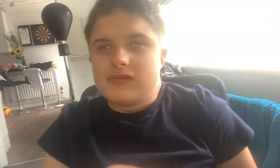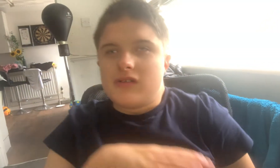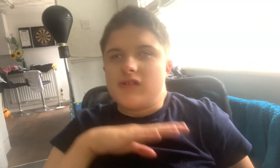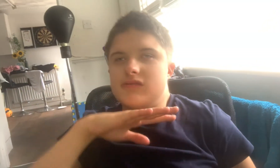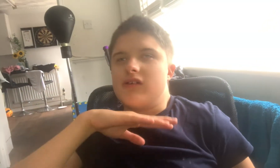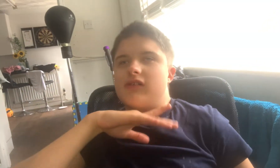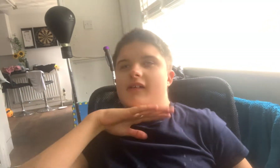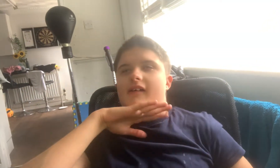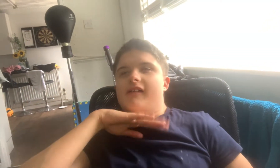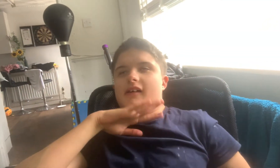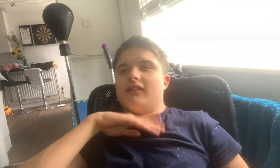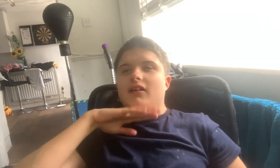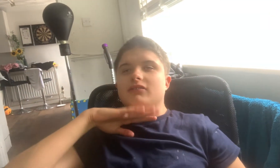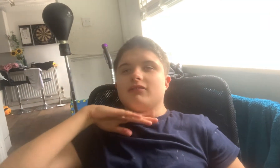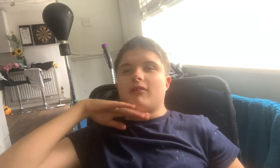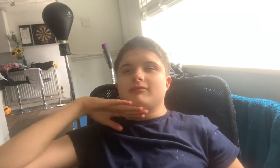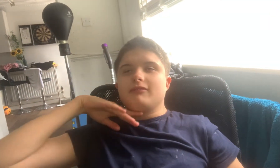Don't worry, darling. In cinema, September